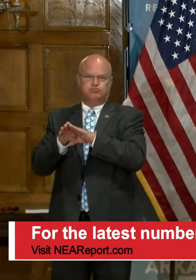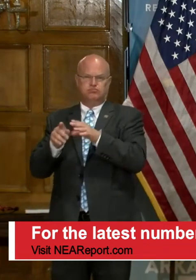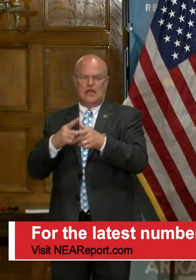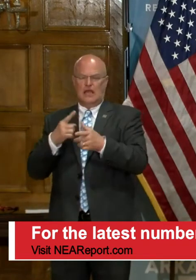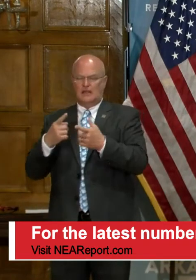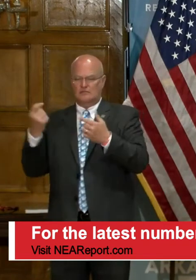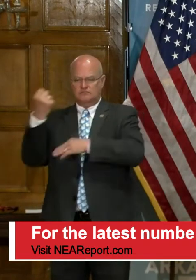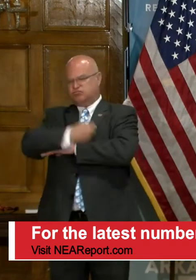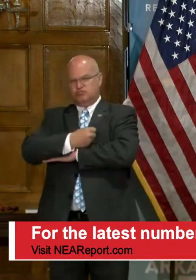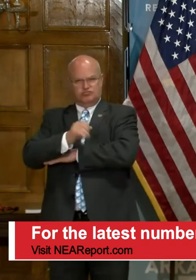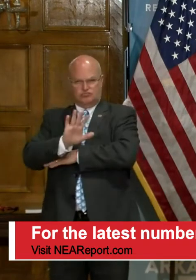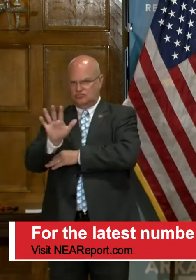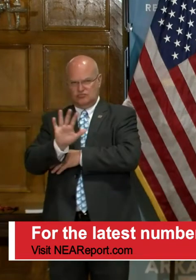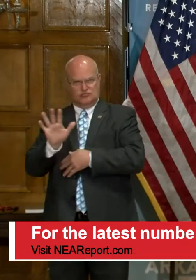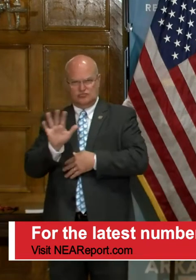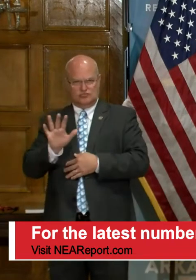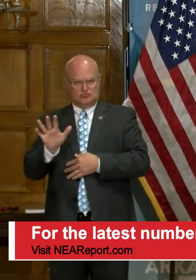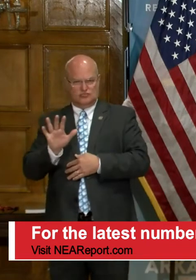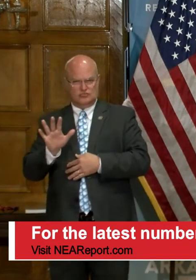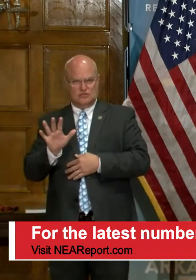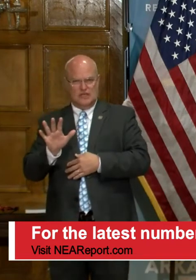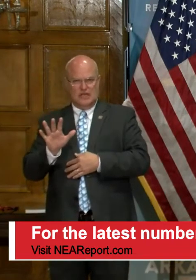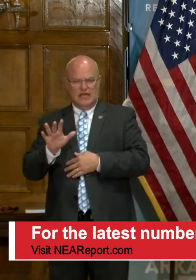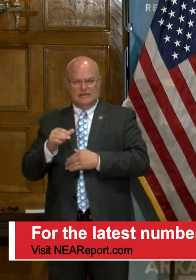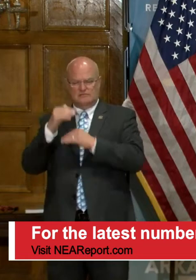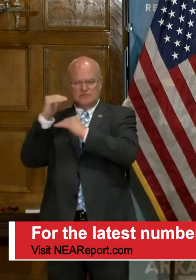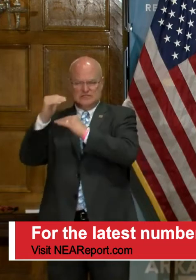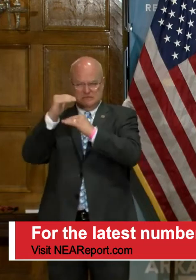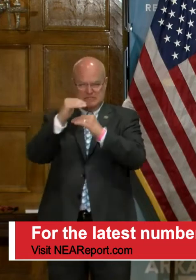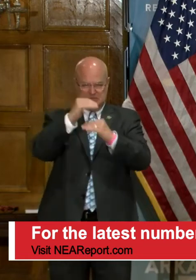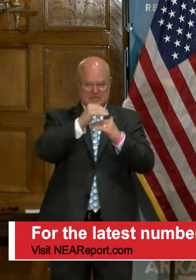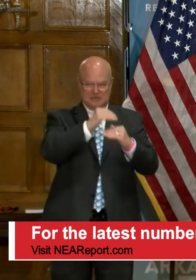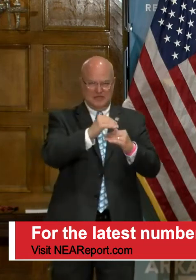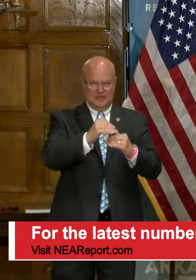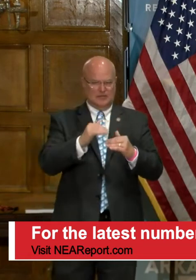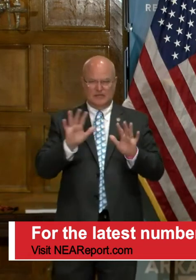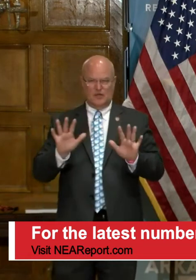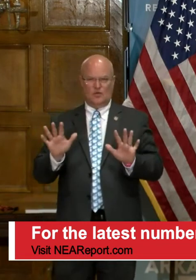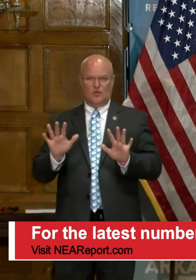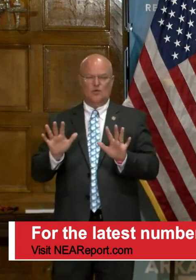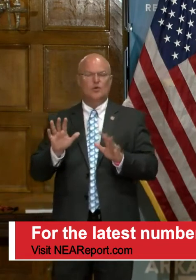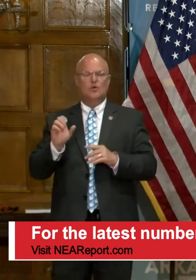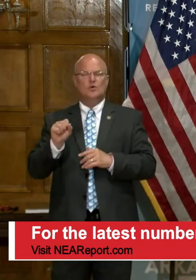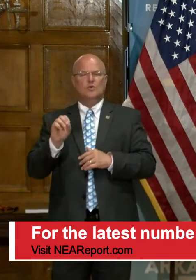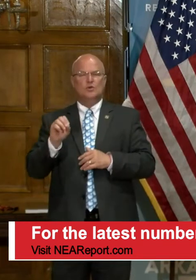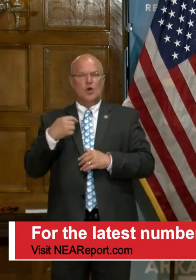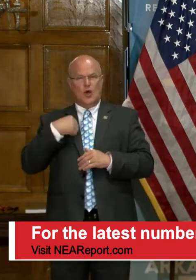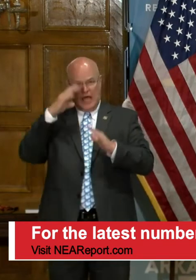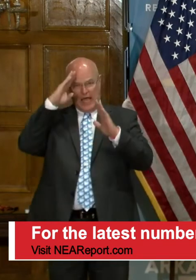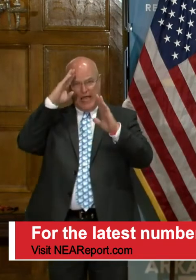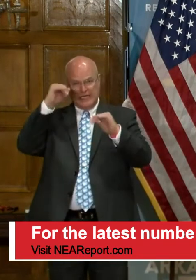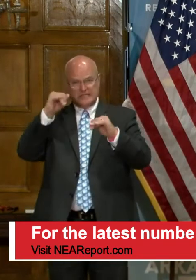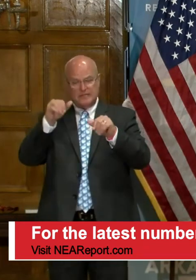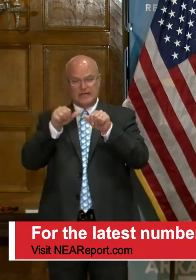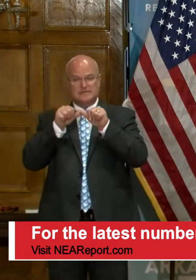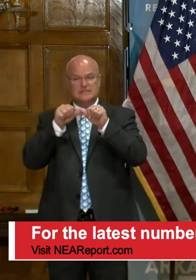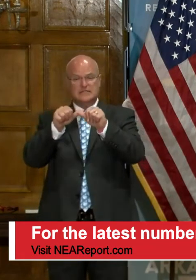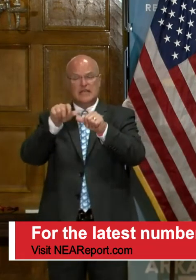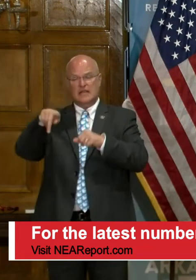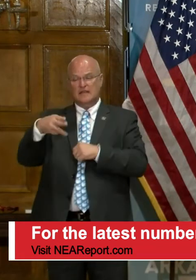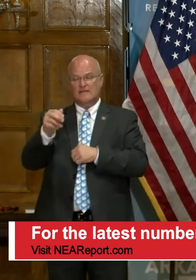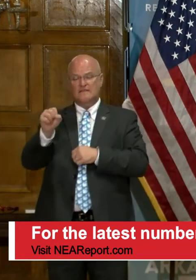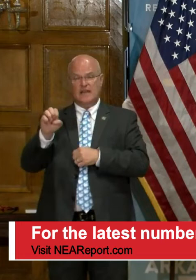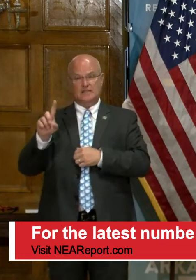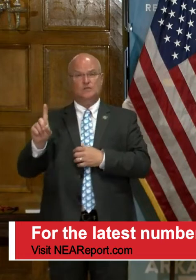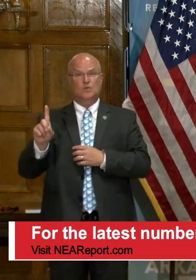redoing and closing down things and putting in restrictions that we've already lifted. So I expect to stay in phase